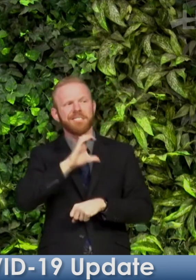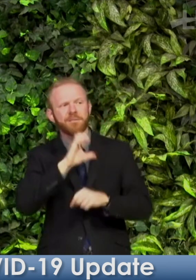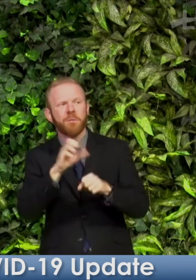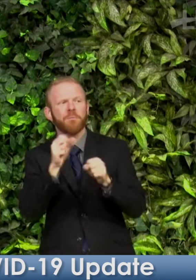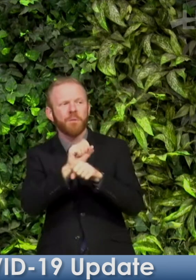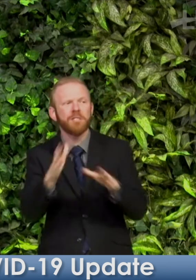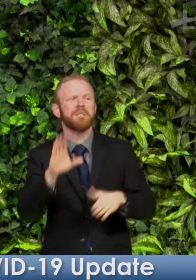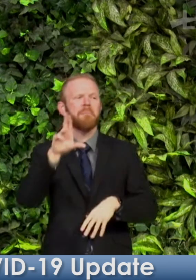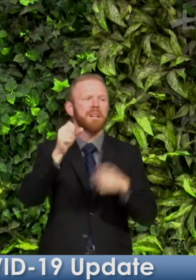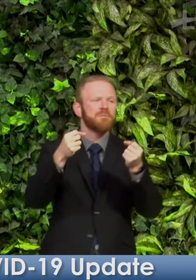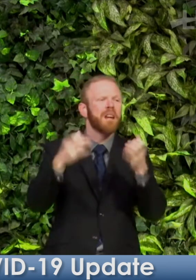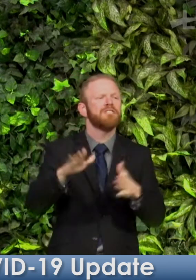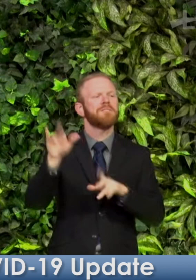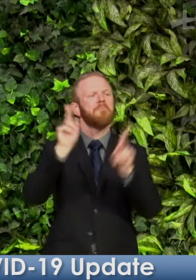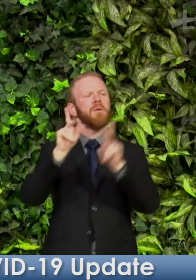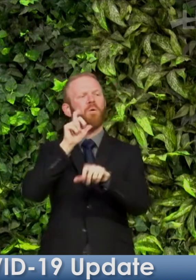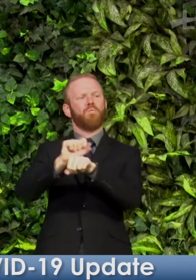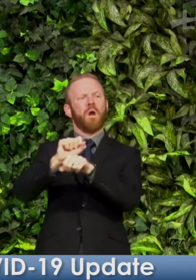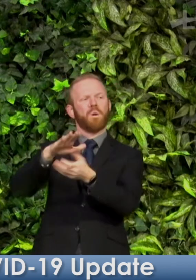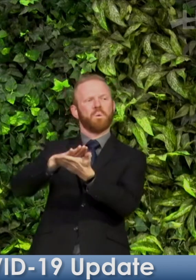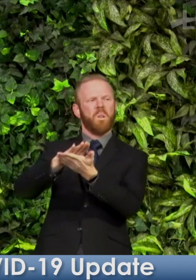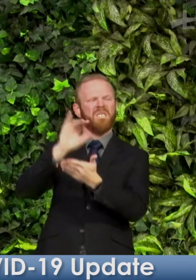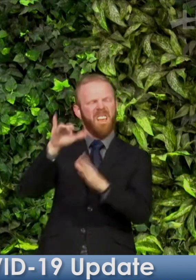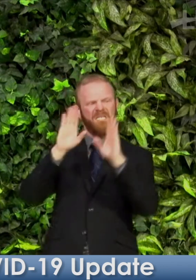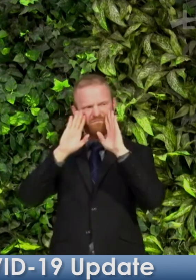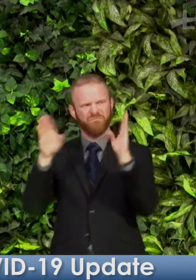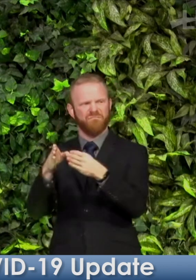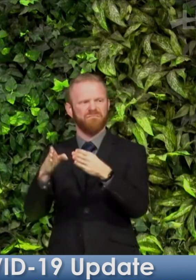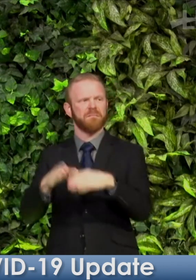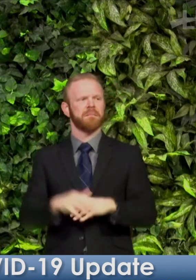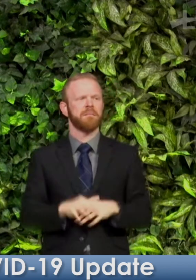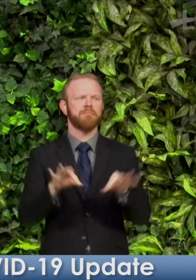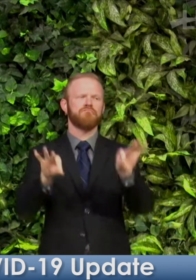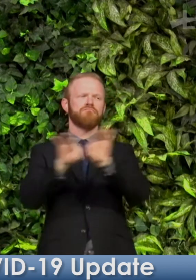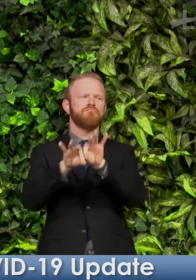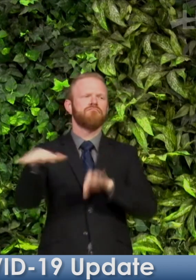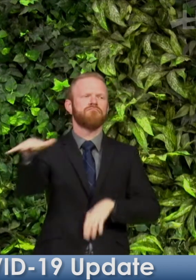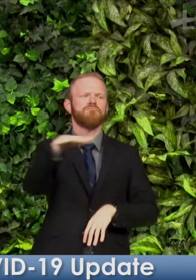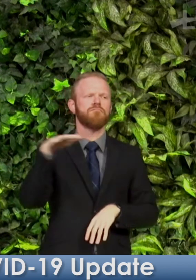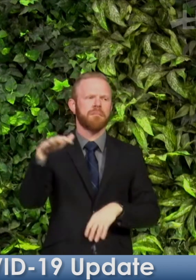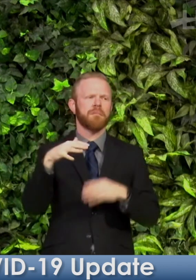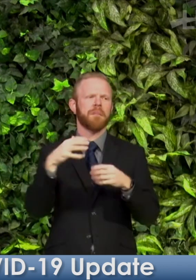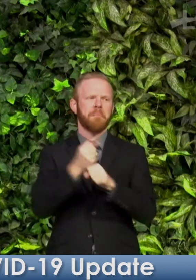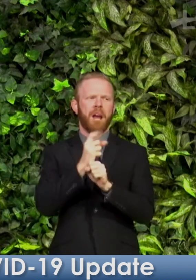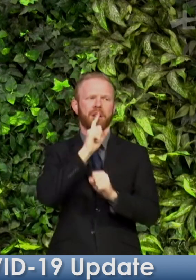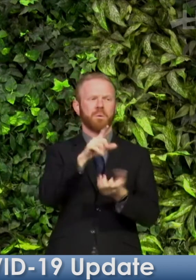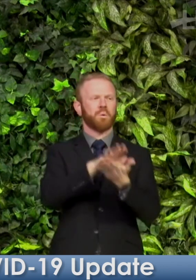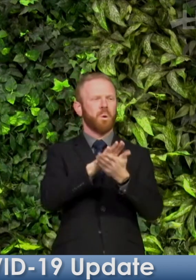and childcare workers, which are also essential to getting our schools reopened as